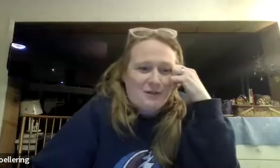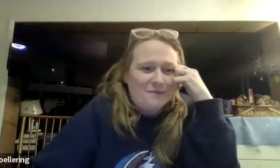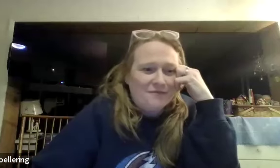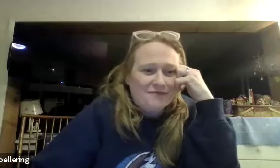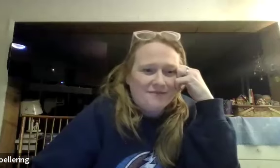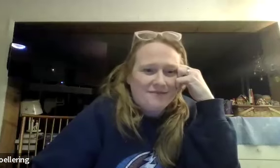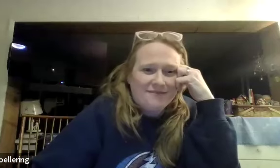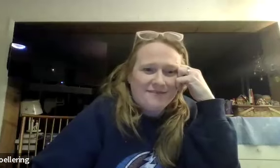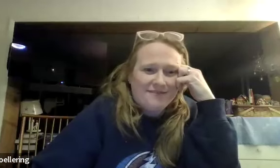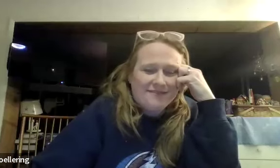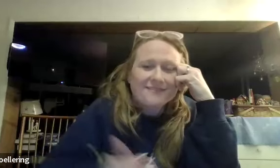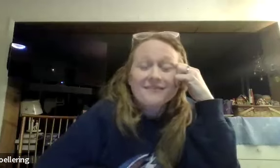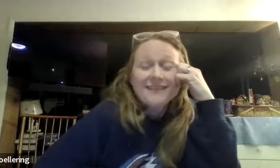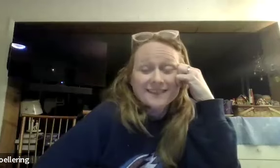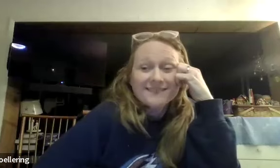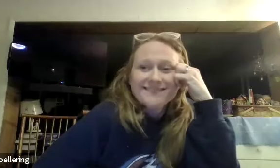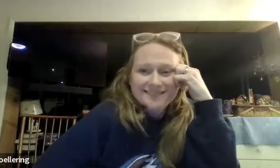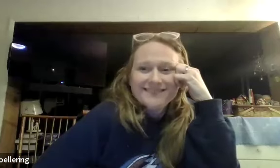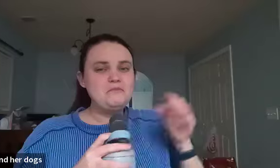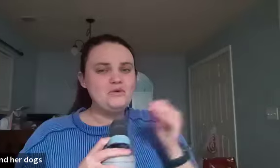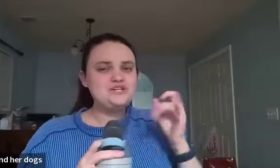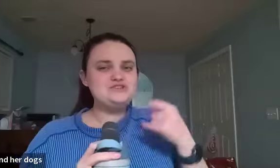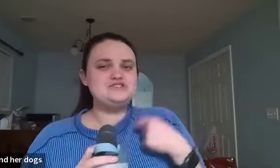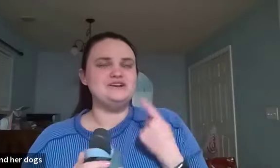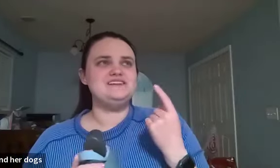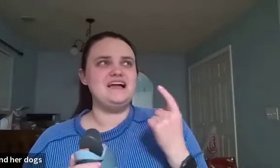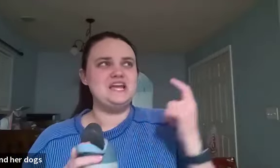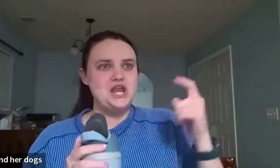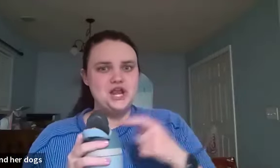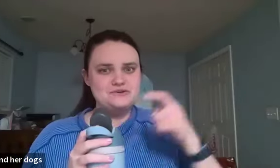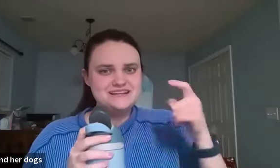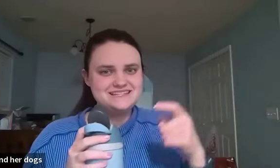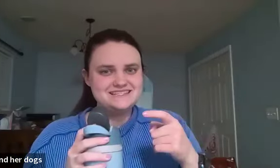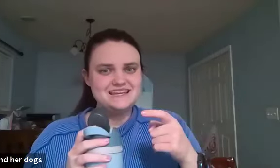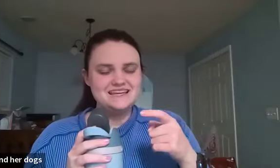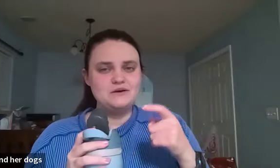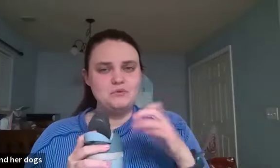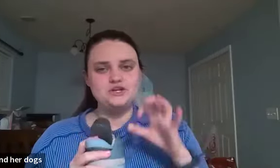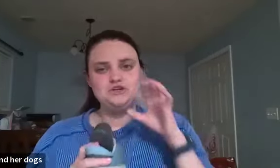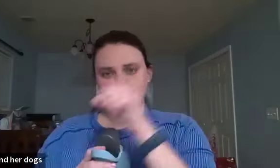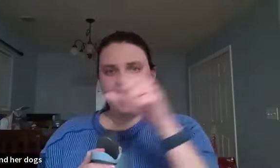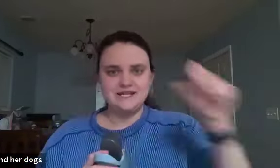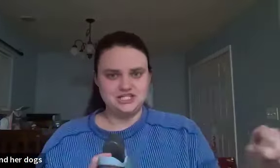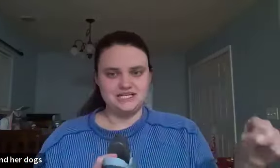too. like, oh yeah. Well, and the more you start to like notice it, the more you will catch